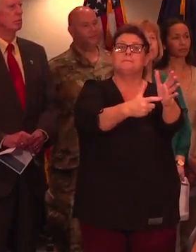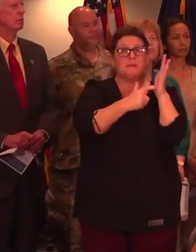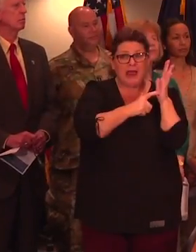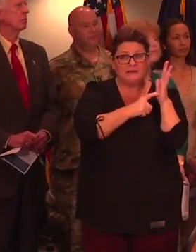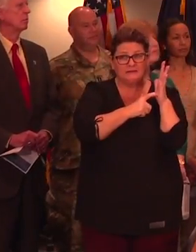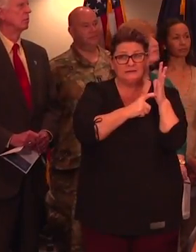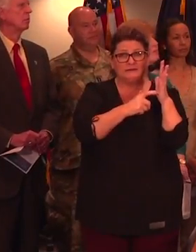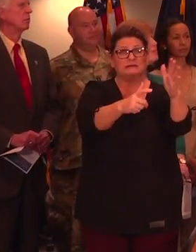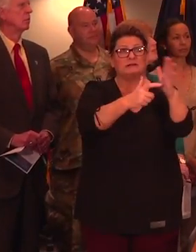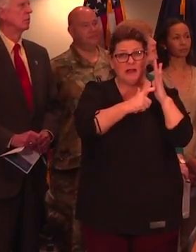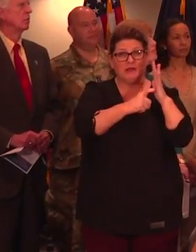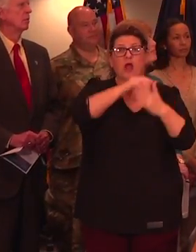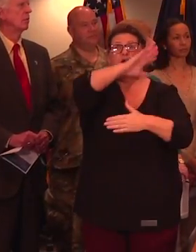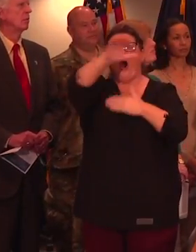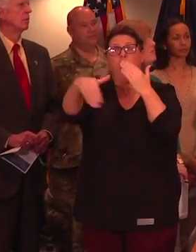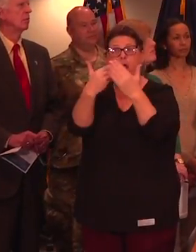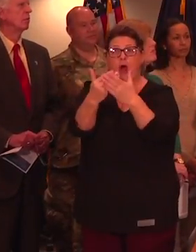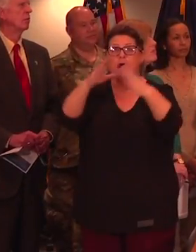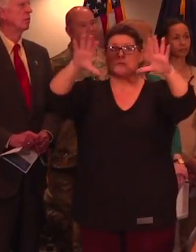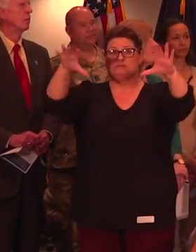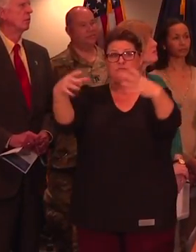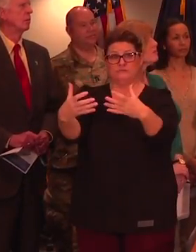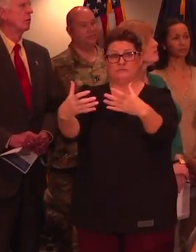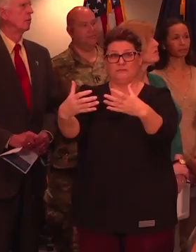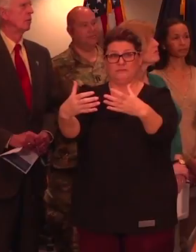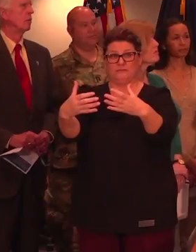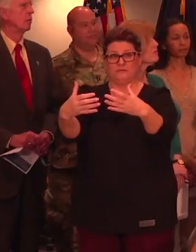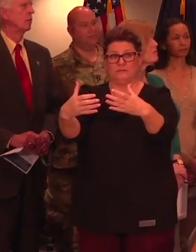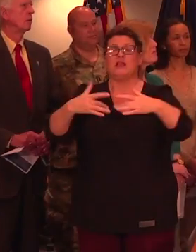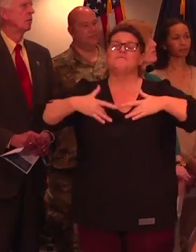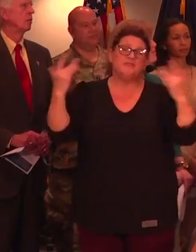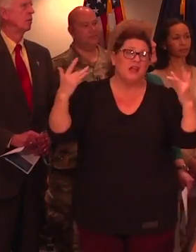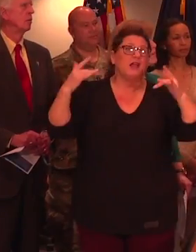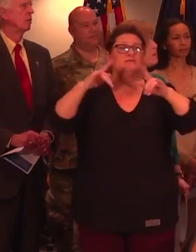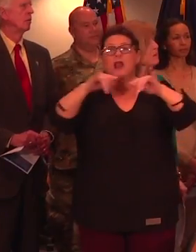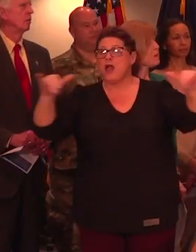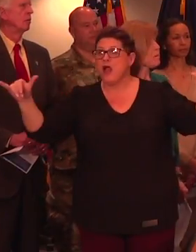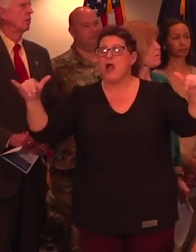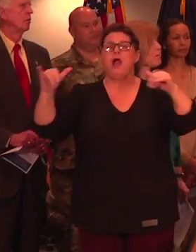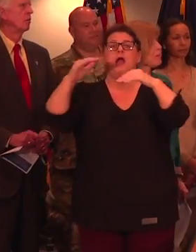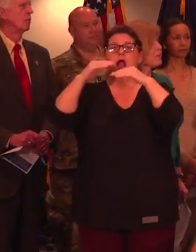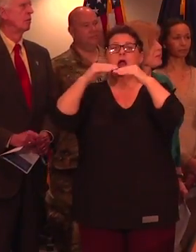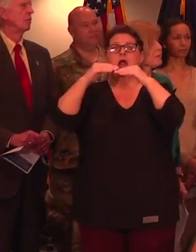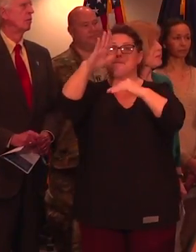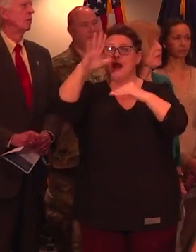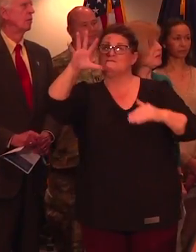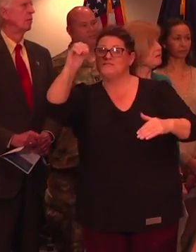prohibiting organized events of 50 or more people to be held in any state, county, city,